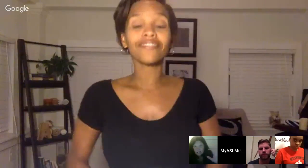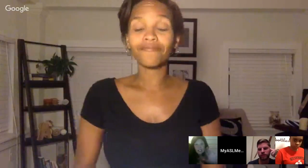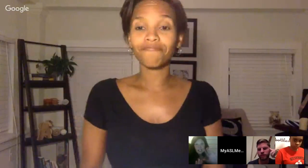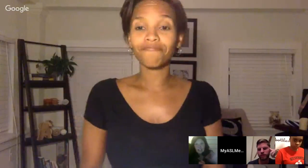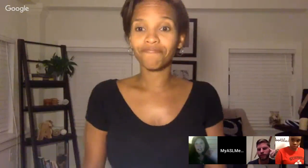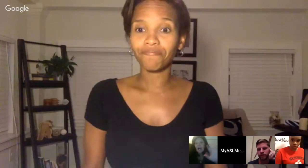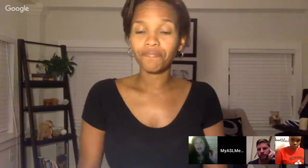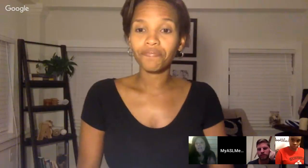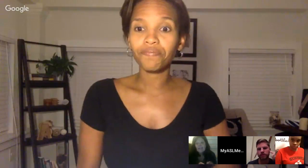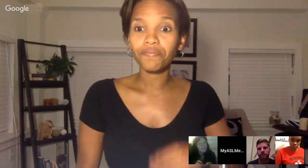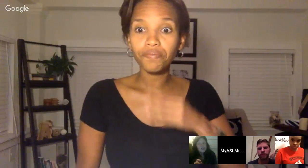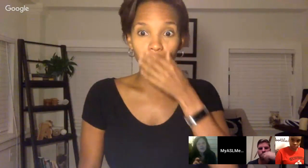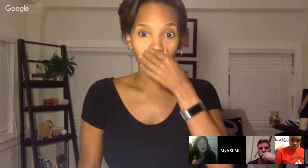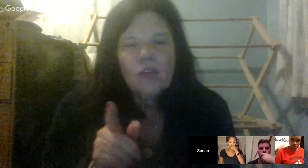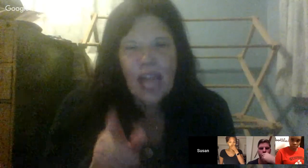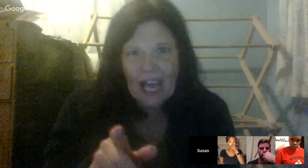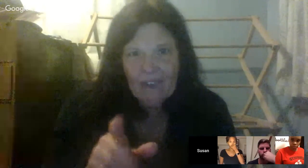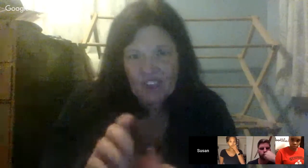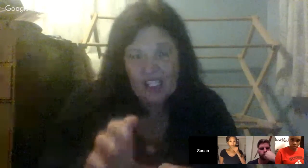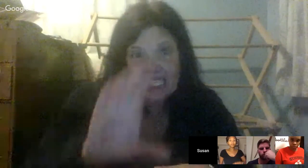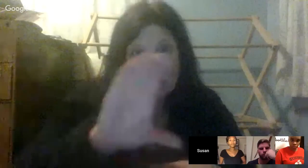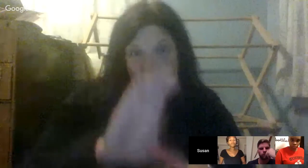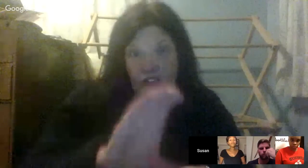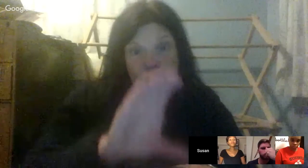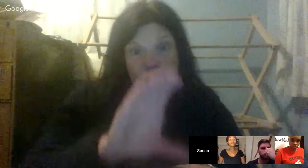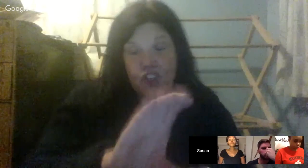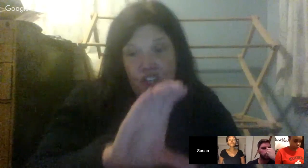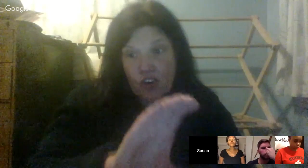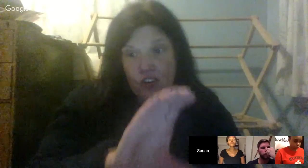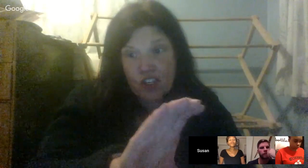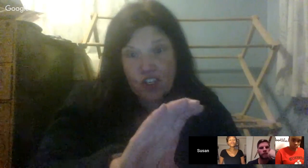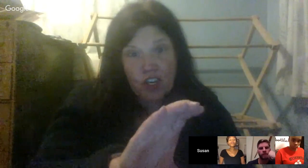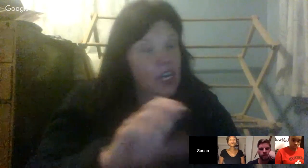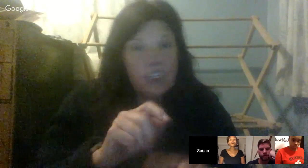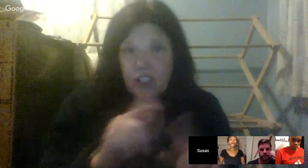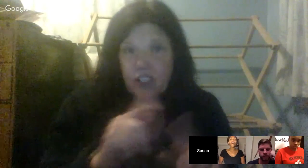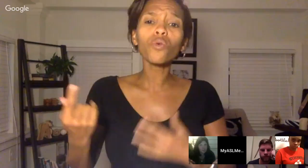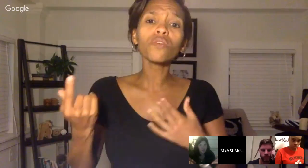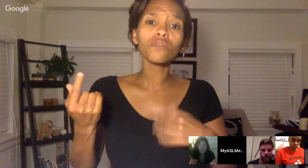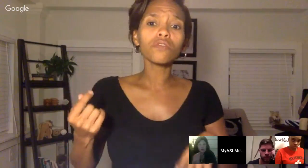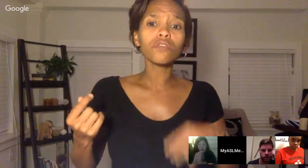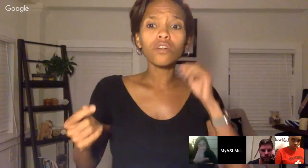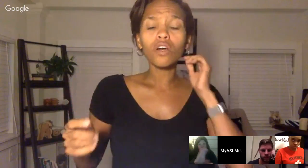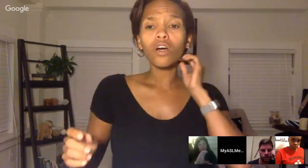Yes. You don't have to do church.